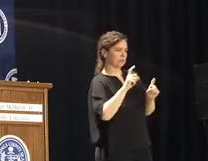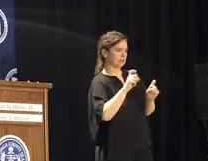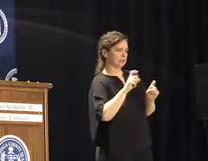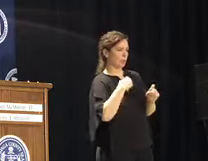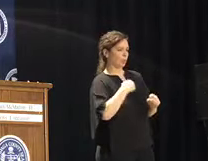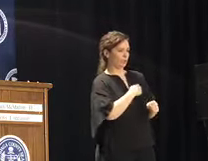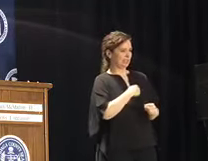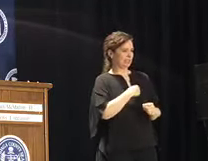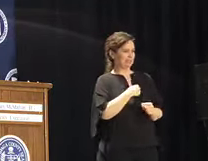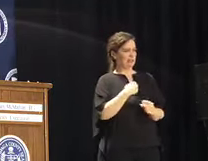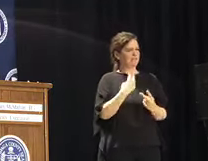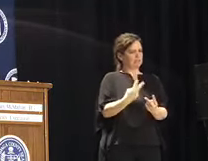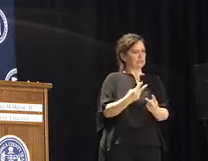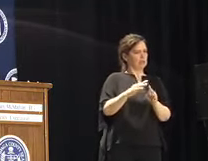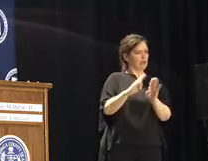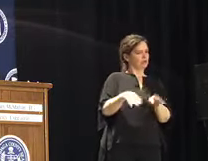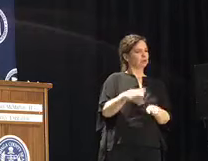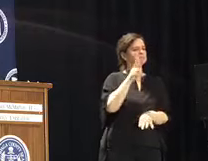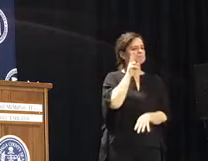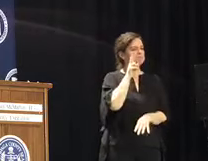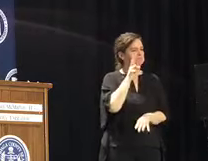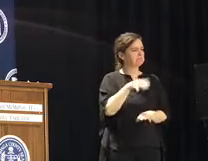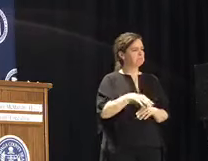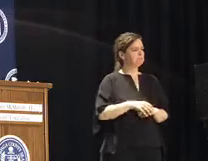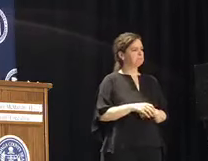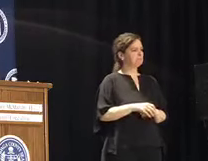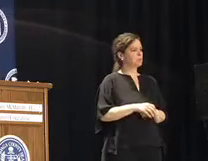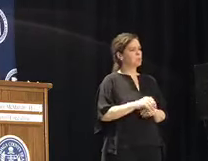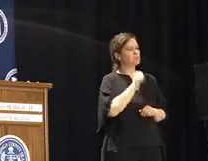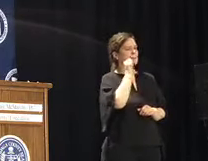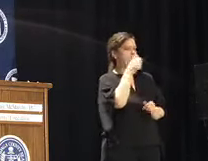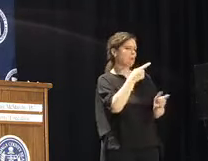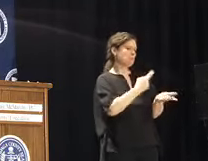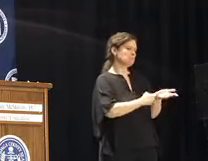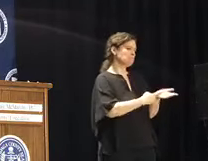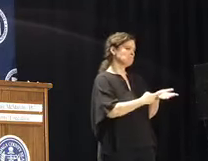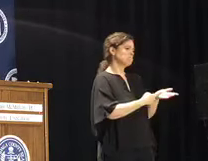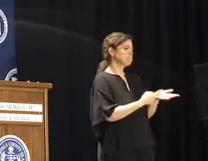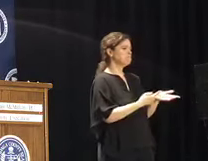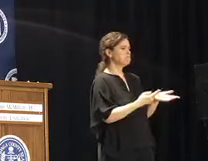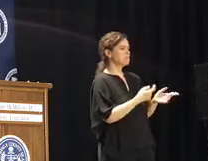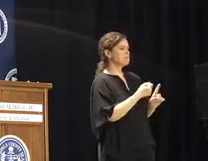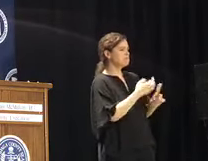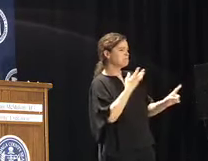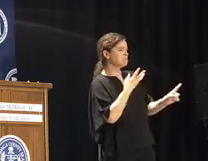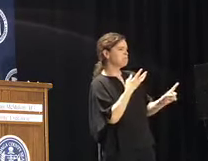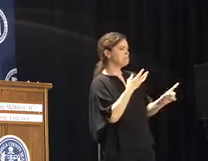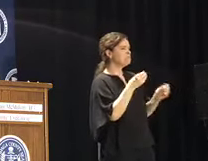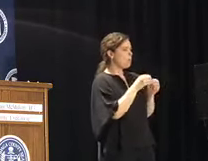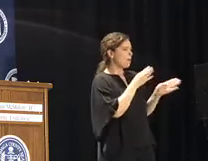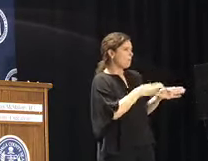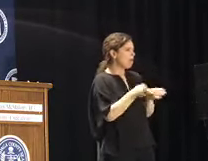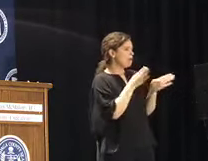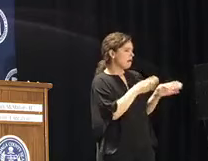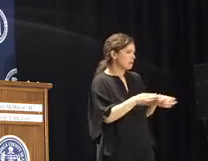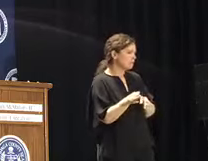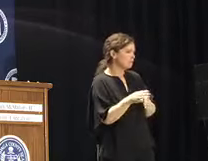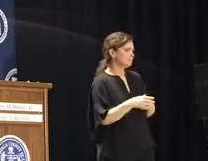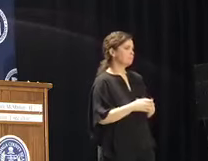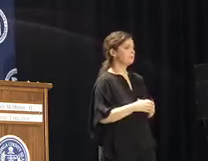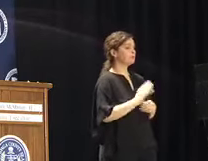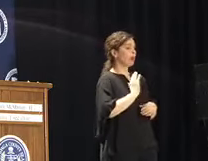might talk about that tomorrow or Saturday, because that's the next step of this process is how